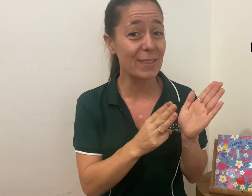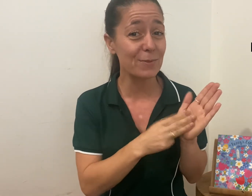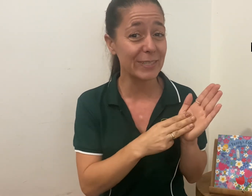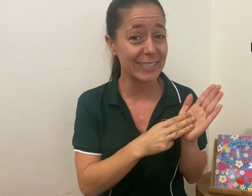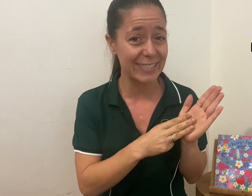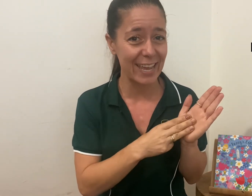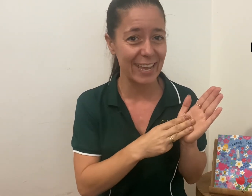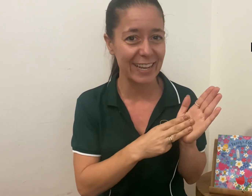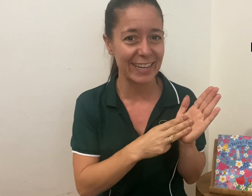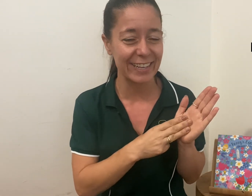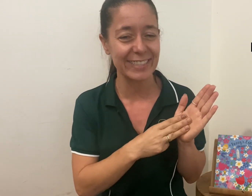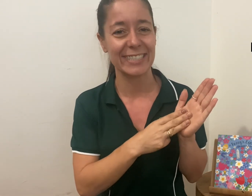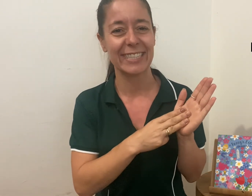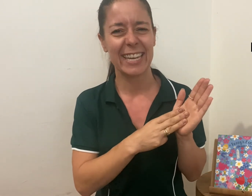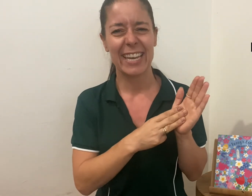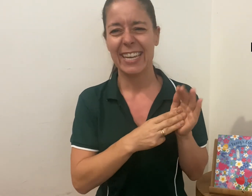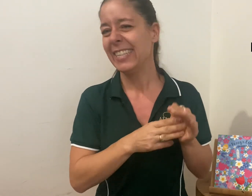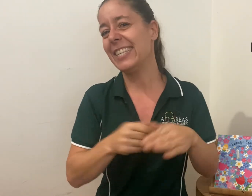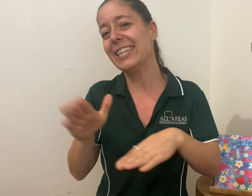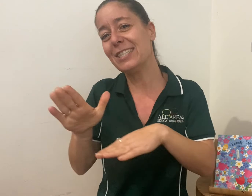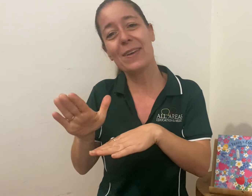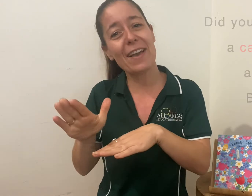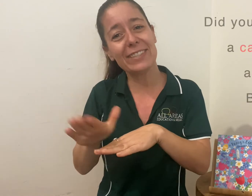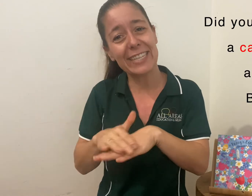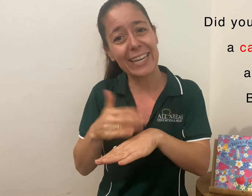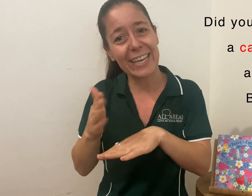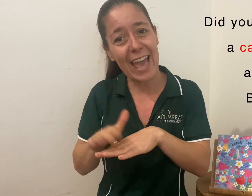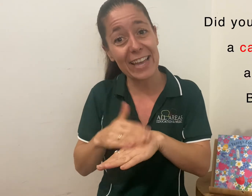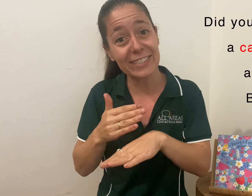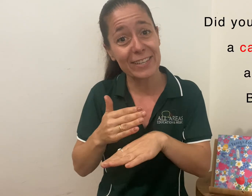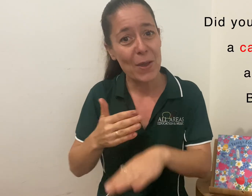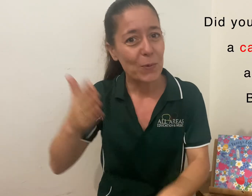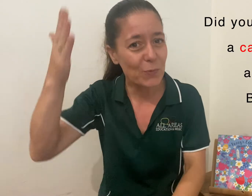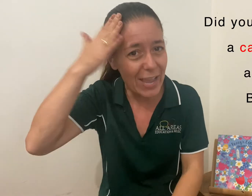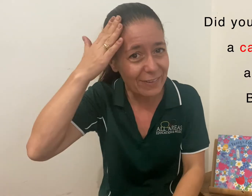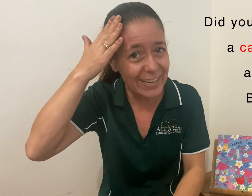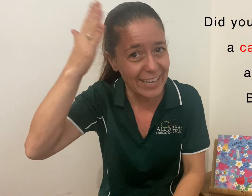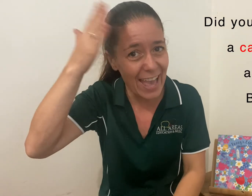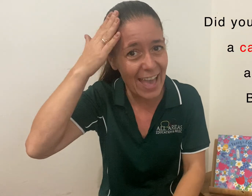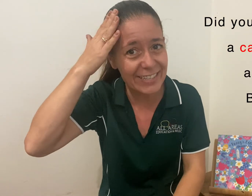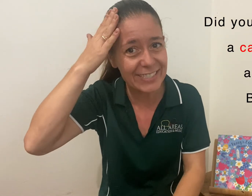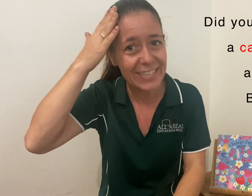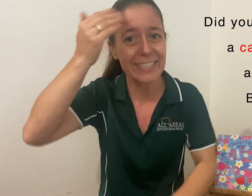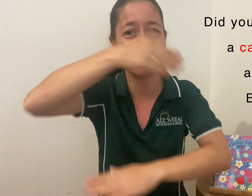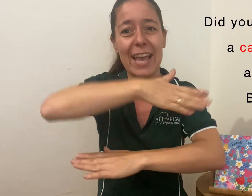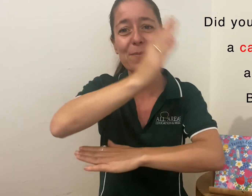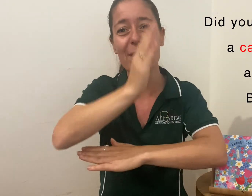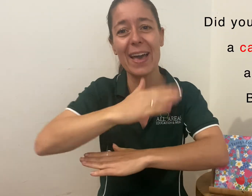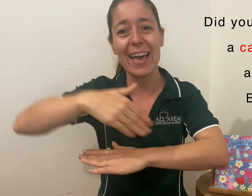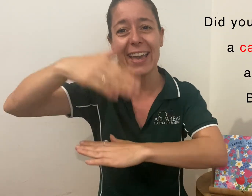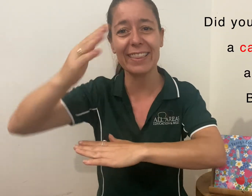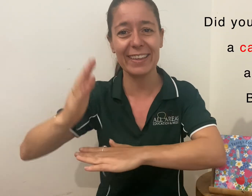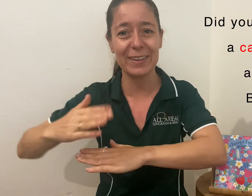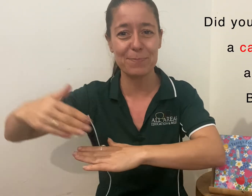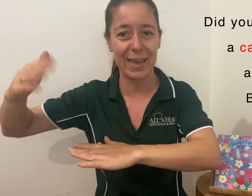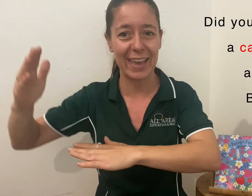would say, did you ever see a cat wearing a hat down by the